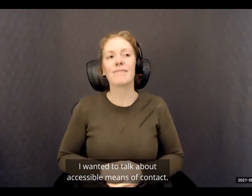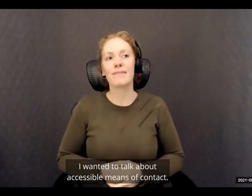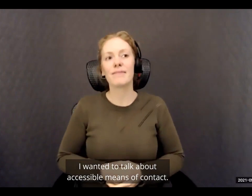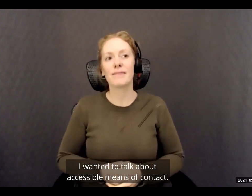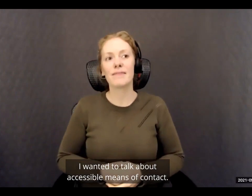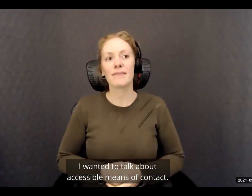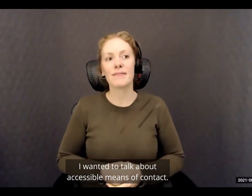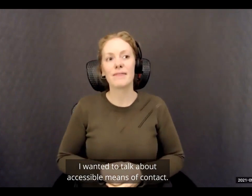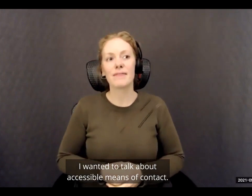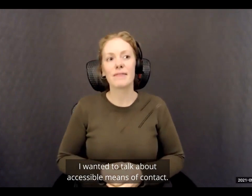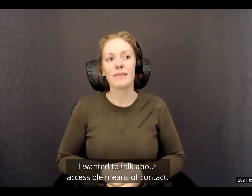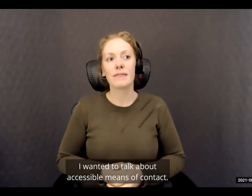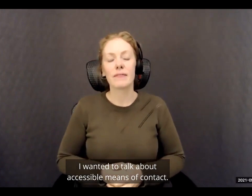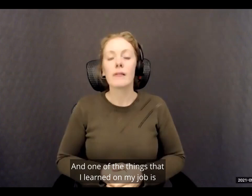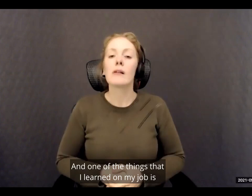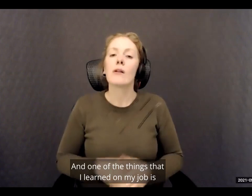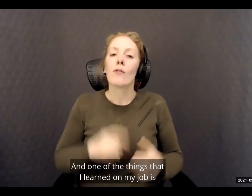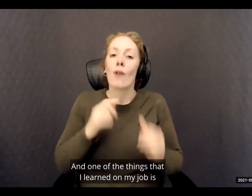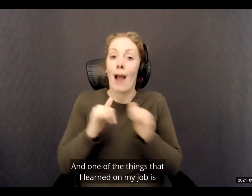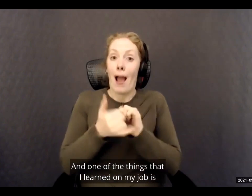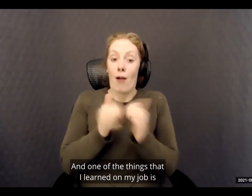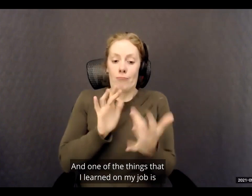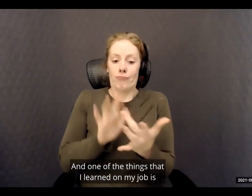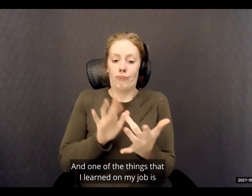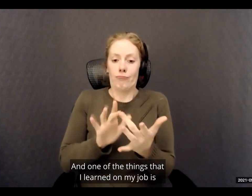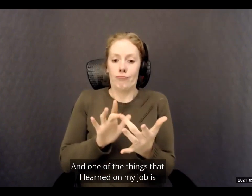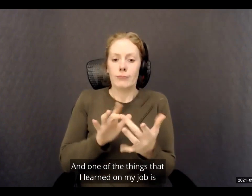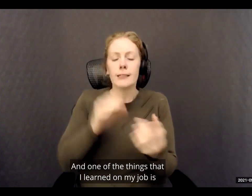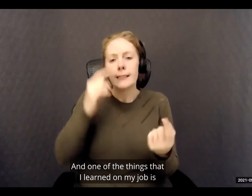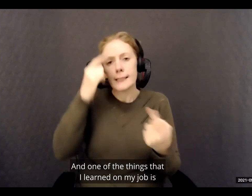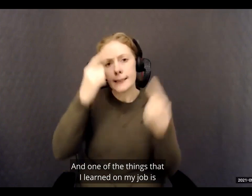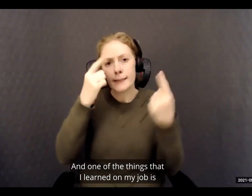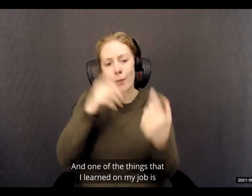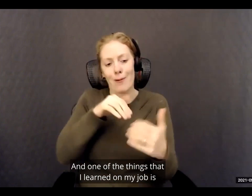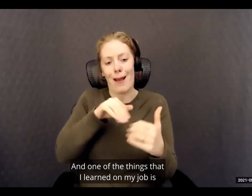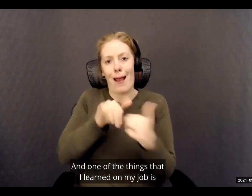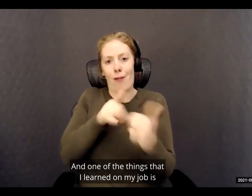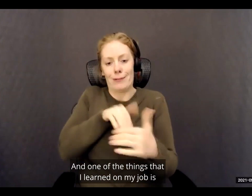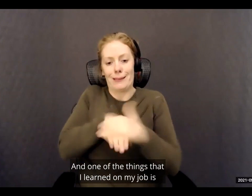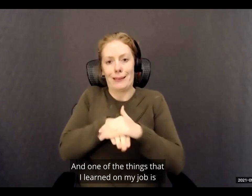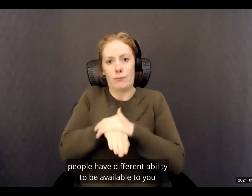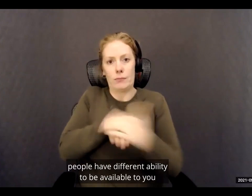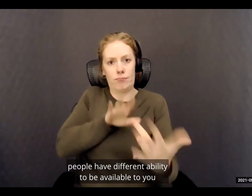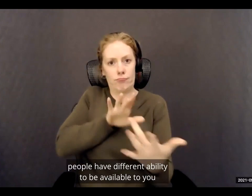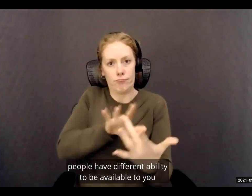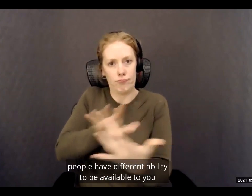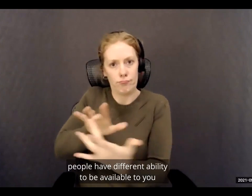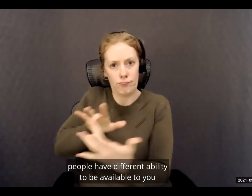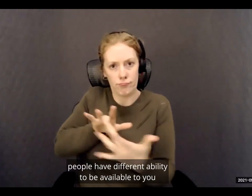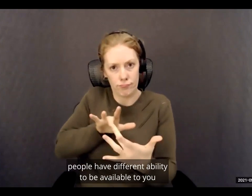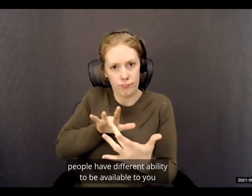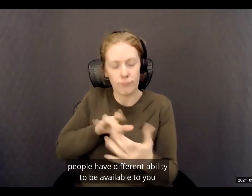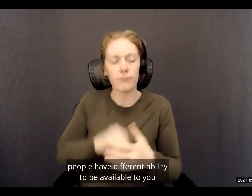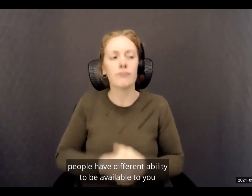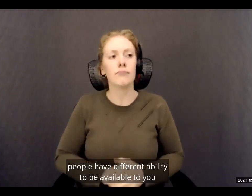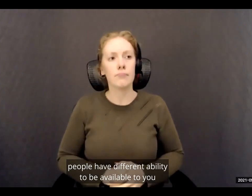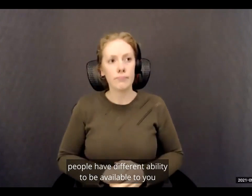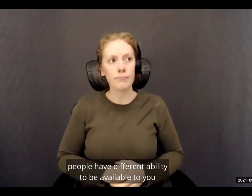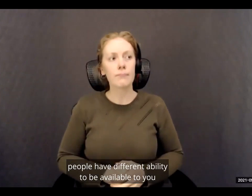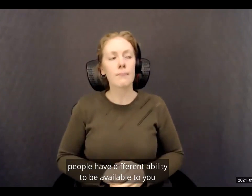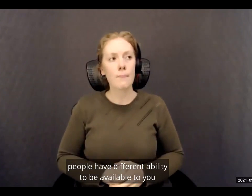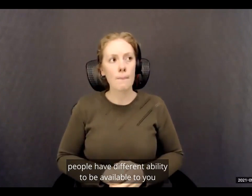accessible means of contact. And one of the things that I learned on my job is people have